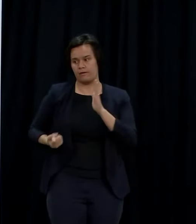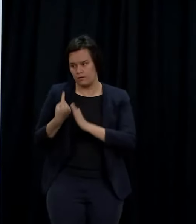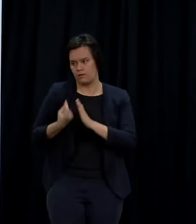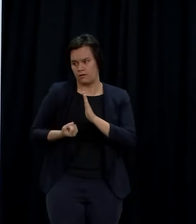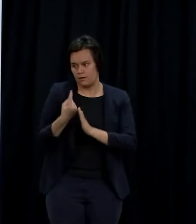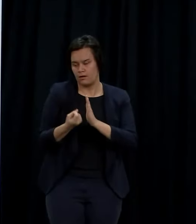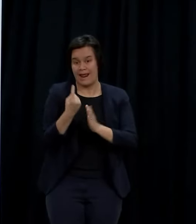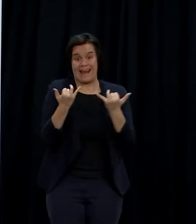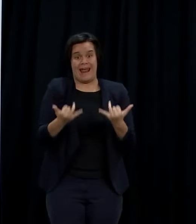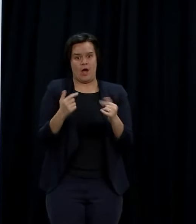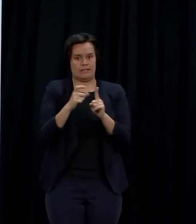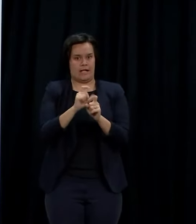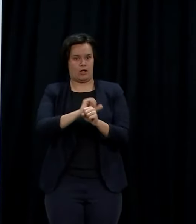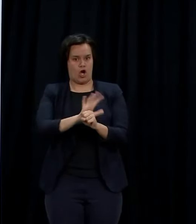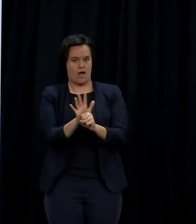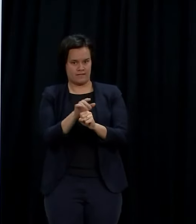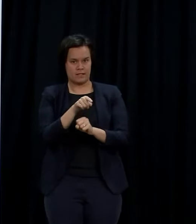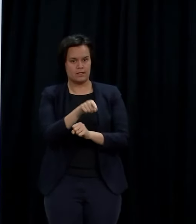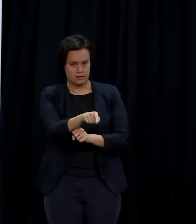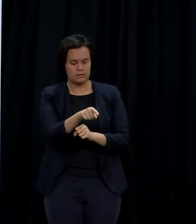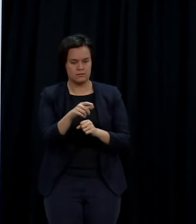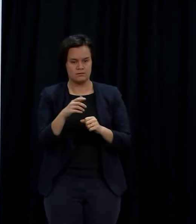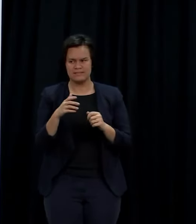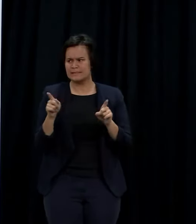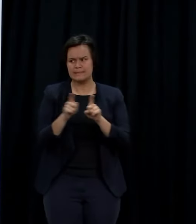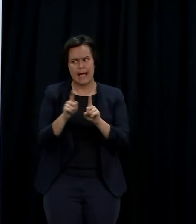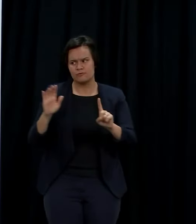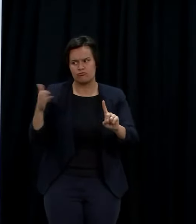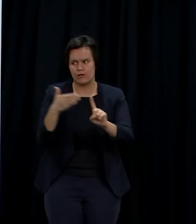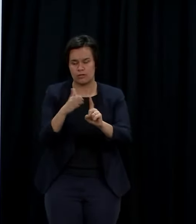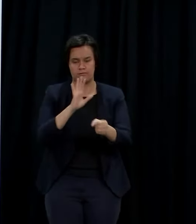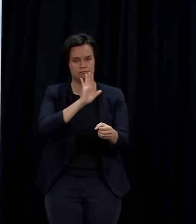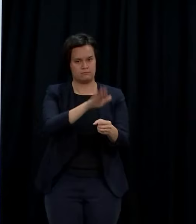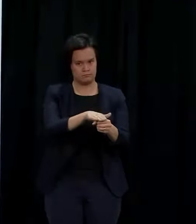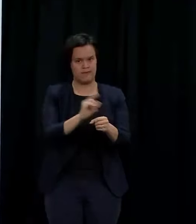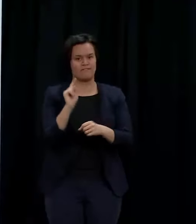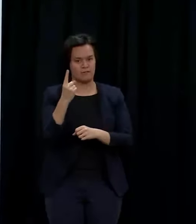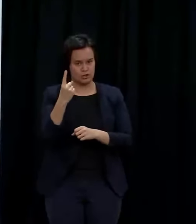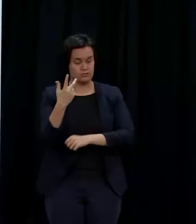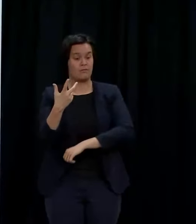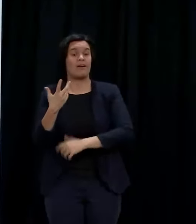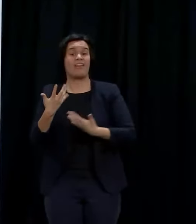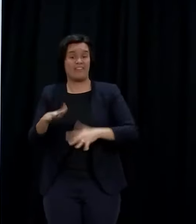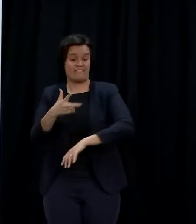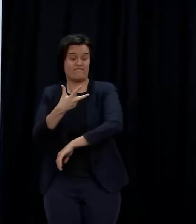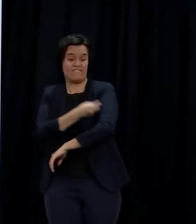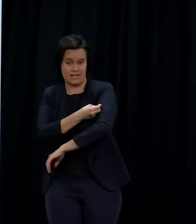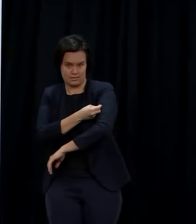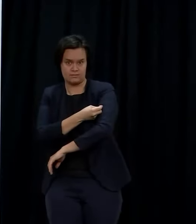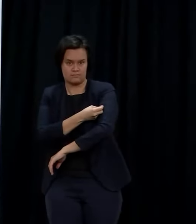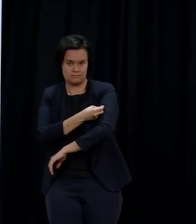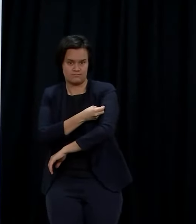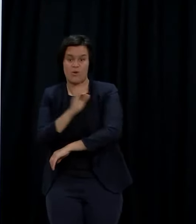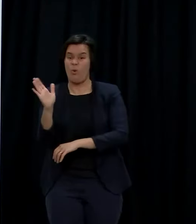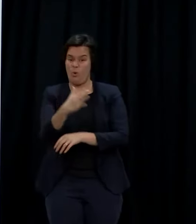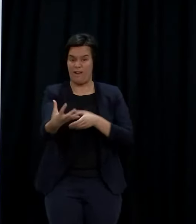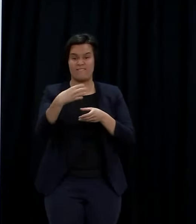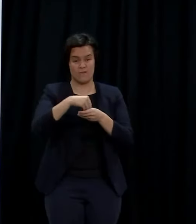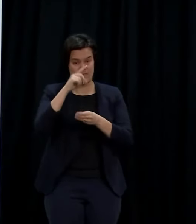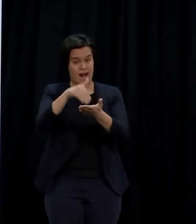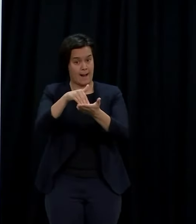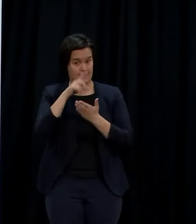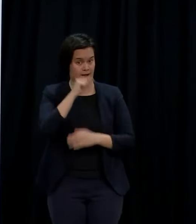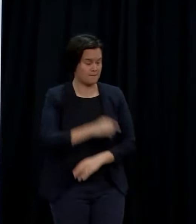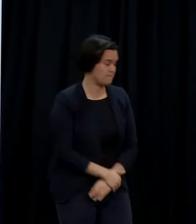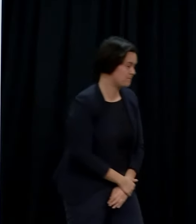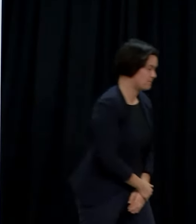it doesn't change the fact that our number 1 strategy right now is elimination and vaccination, and every New Zealander can play their part in that. Prime